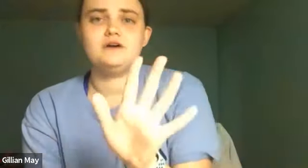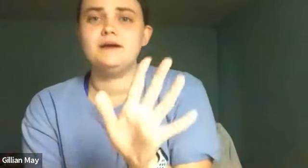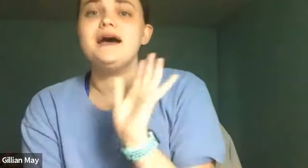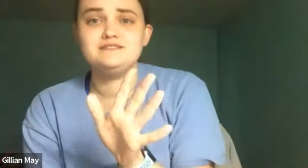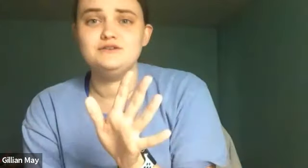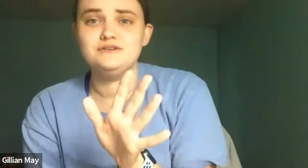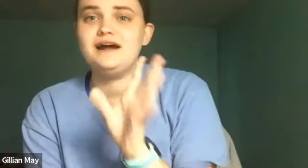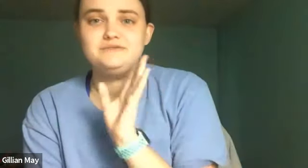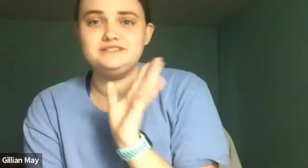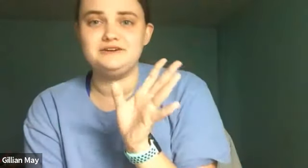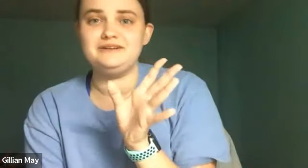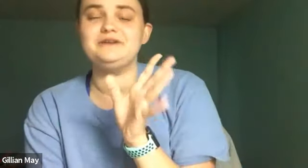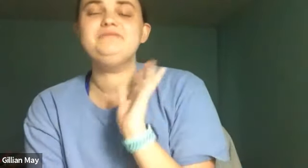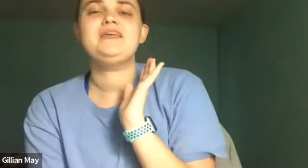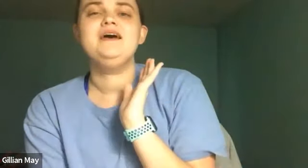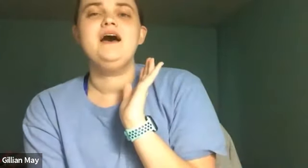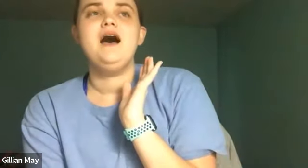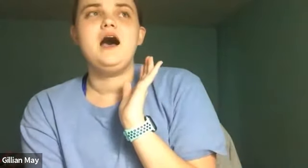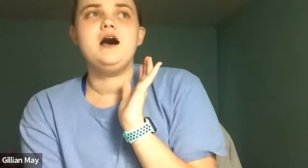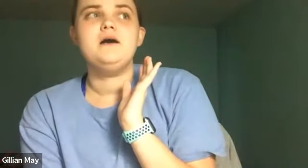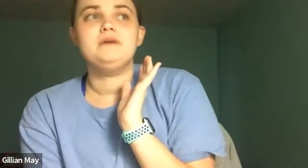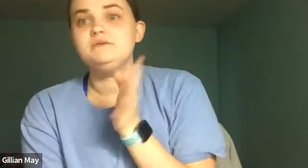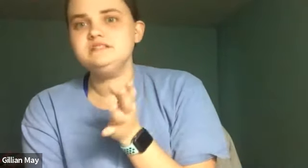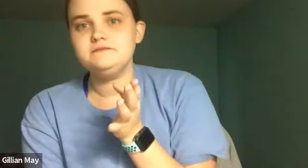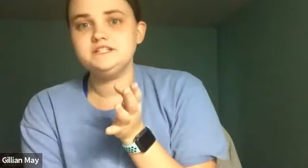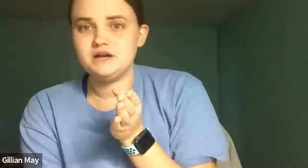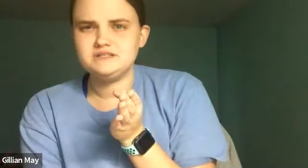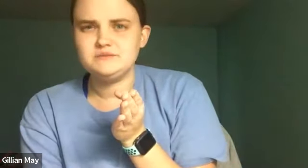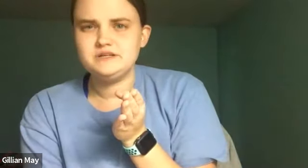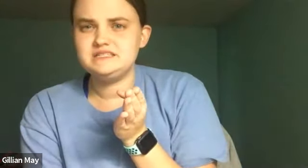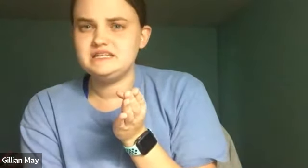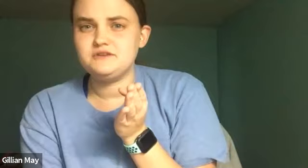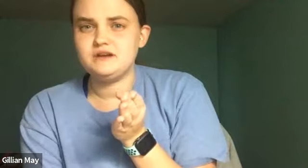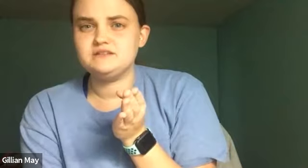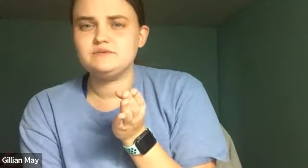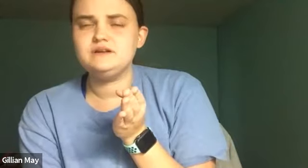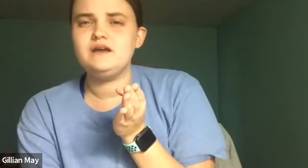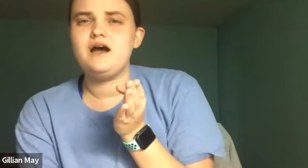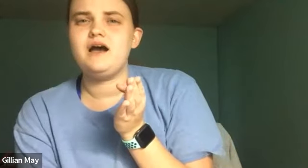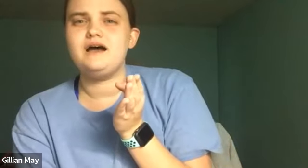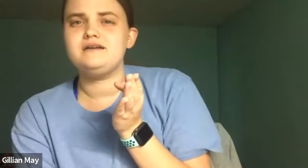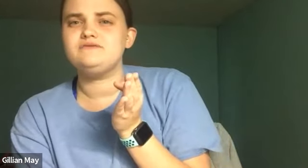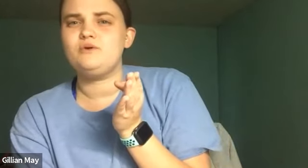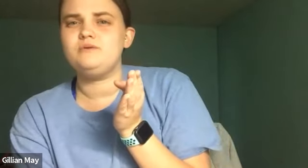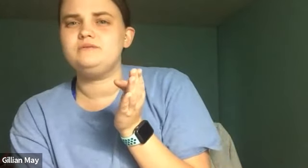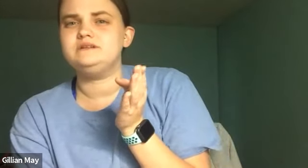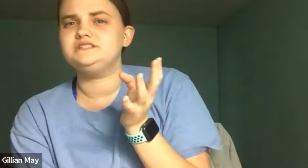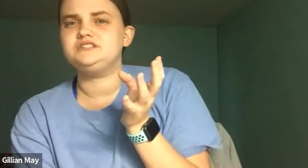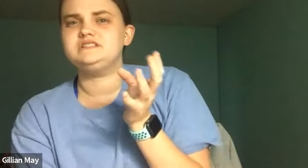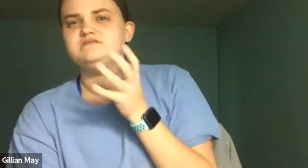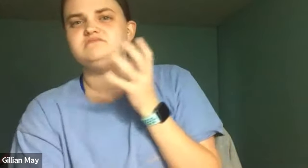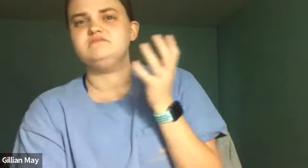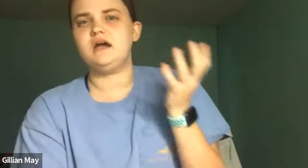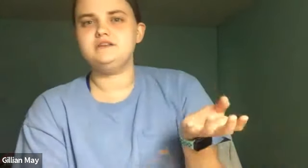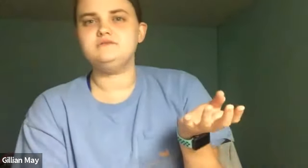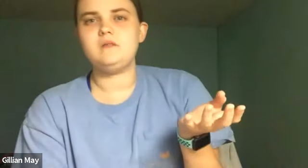sorry, Passover. I'm stuttering a little. But I will definitely check with someone and see if there is one. I've always just, a lot